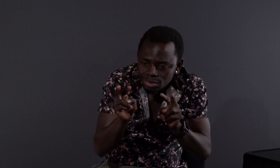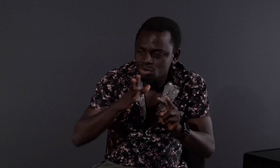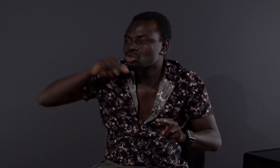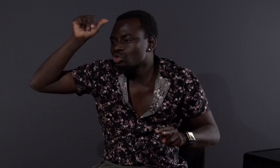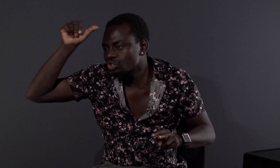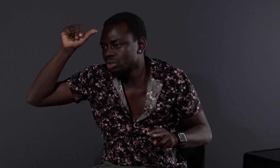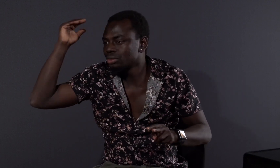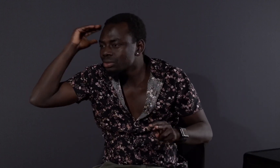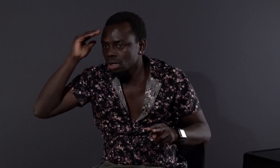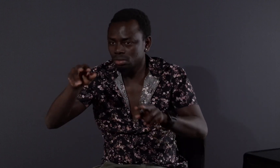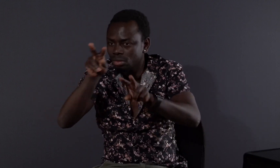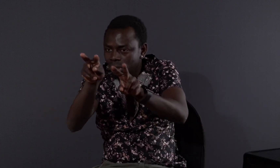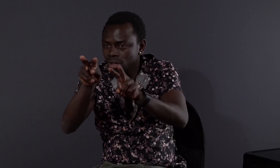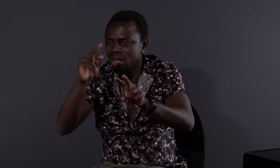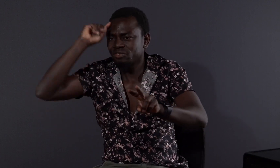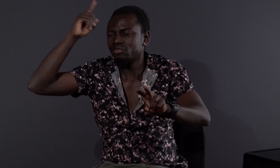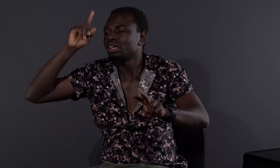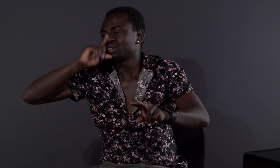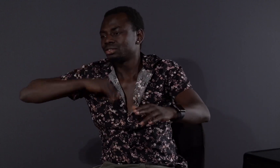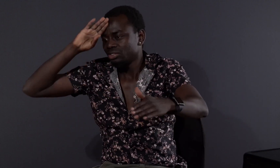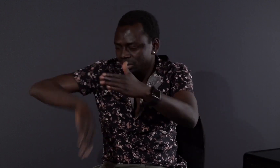that I could understand, and so that I could express my needs too.